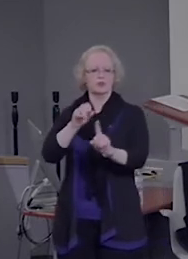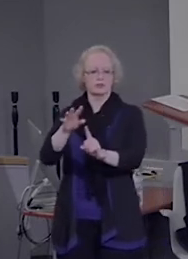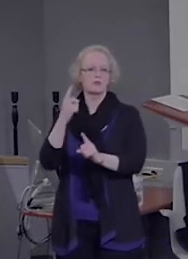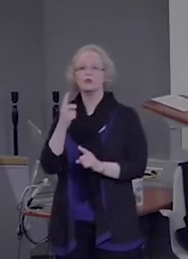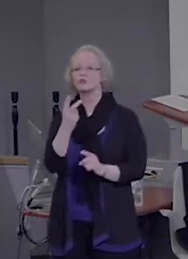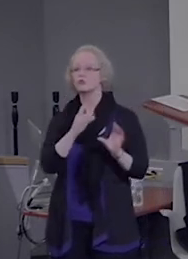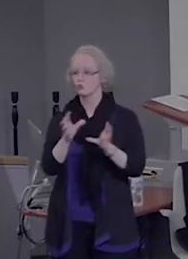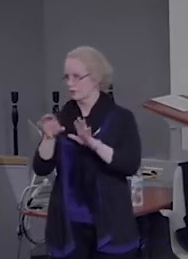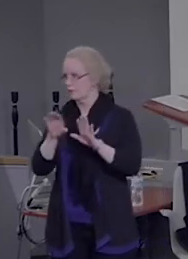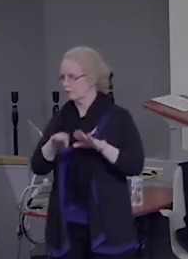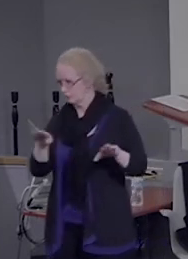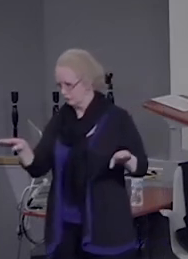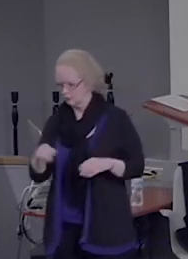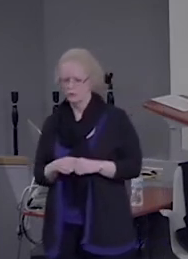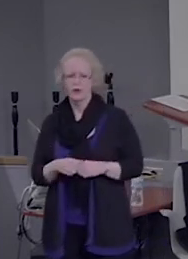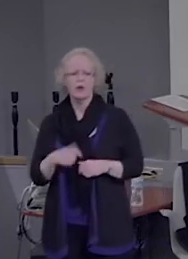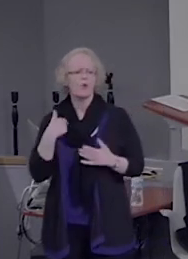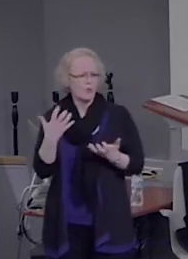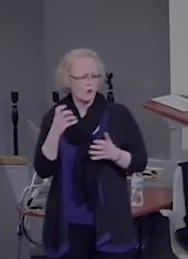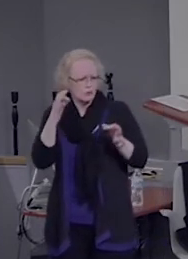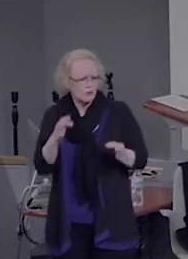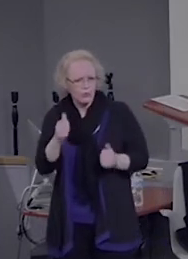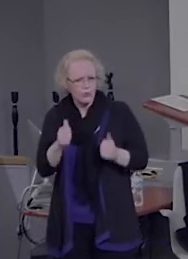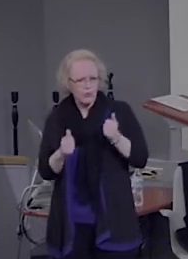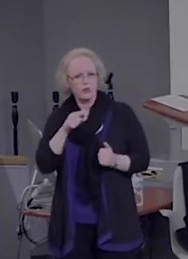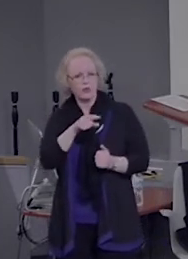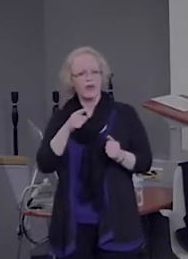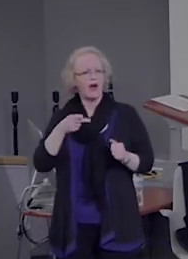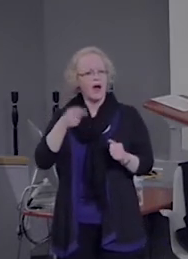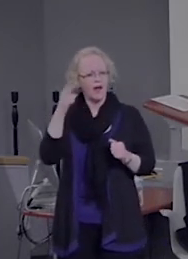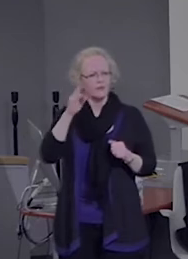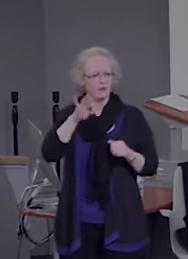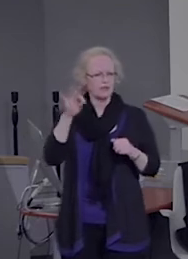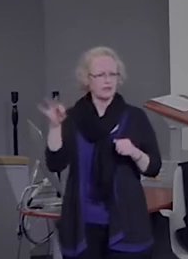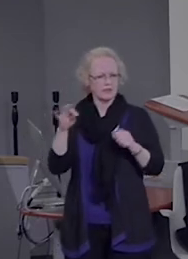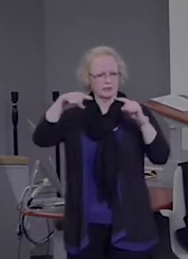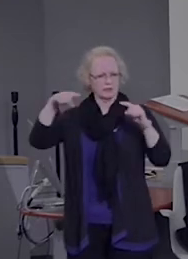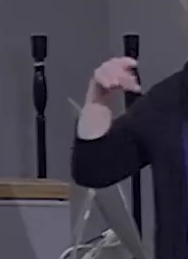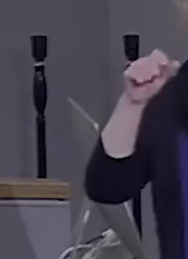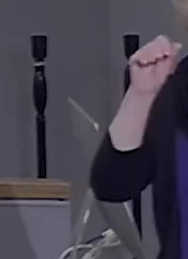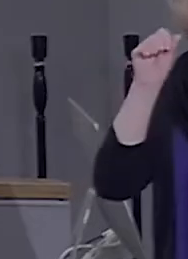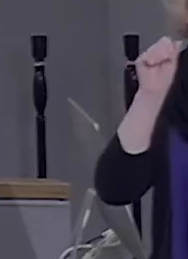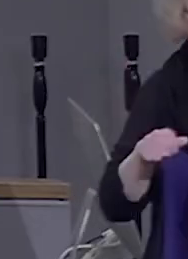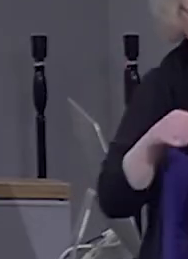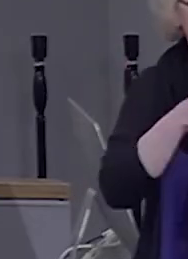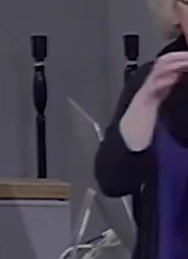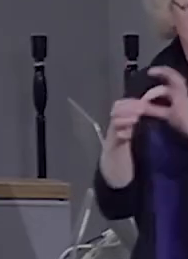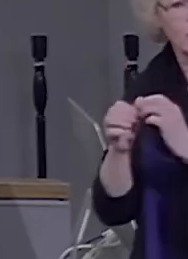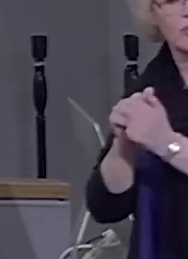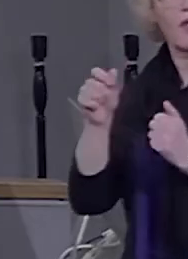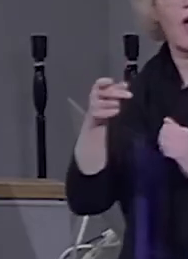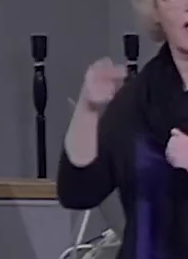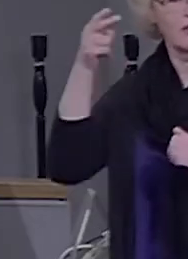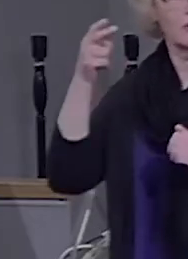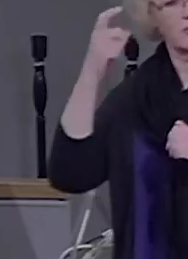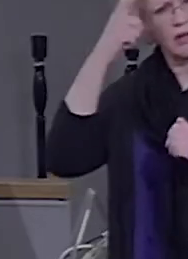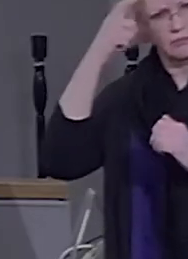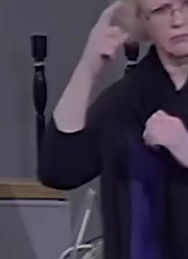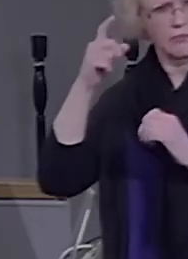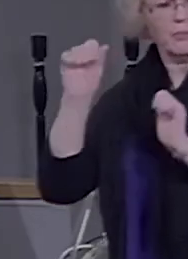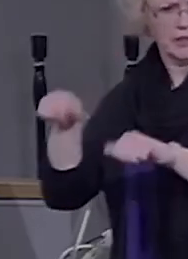to determine whether these high frequency oscillations could be related to the development of cognitive abilities we looked at the